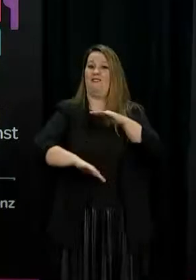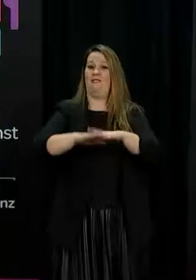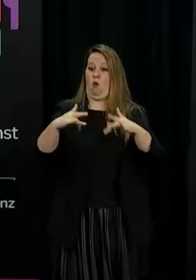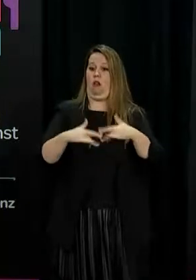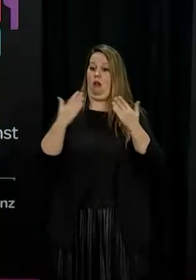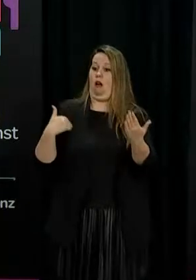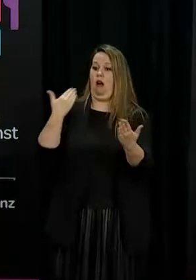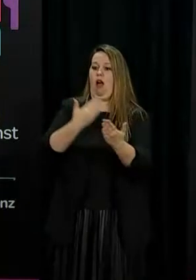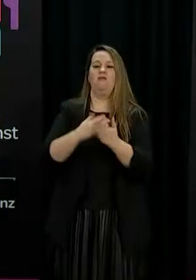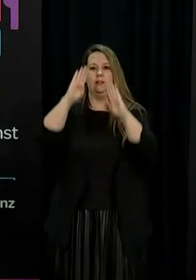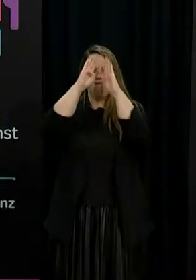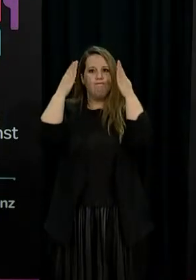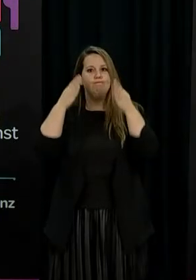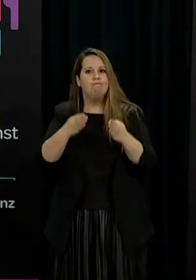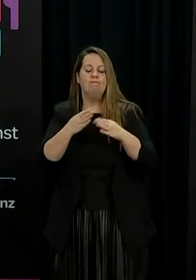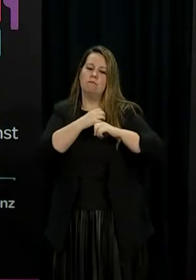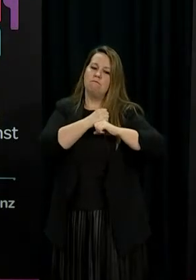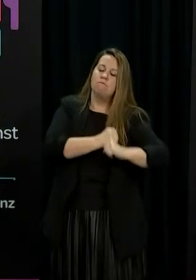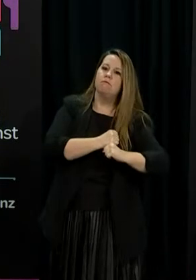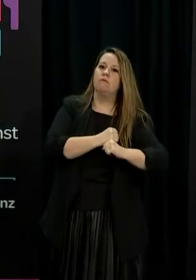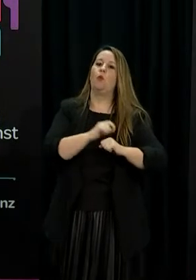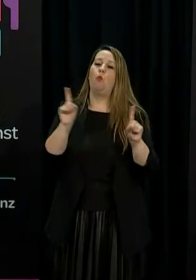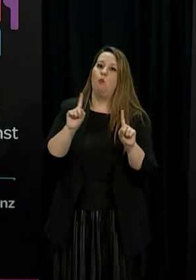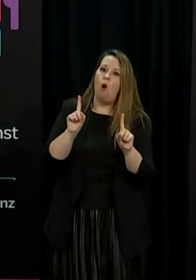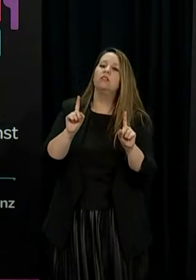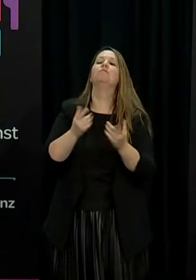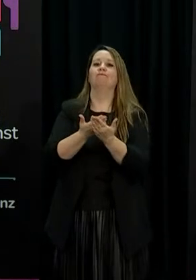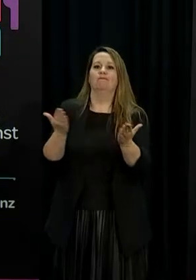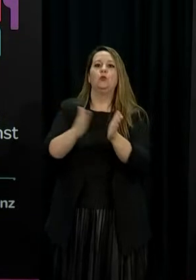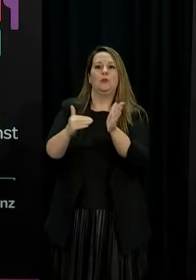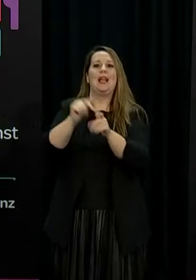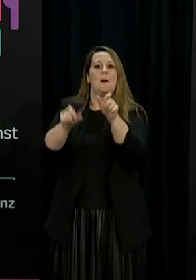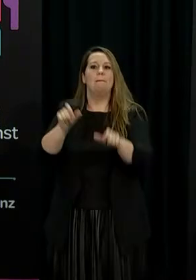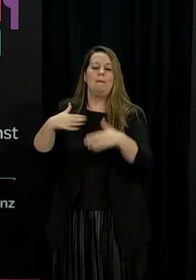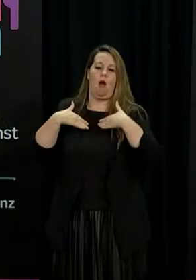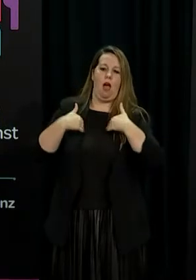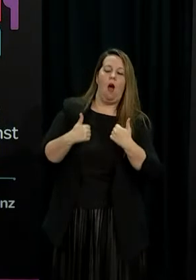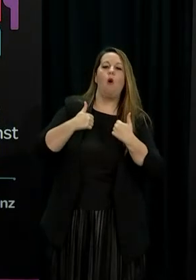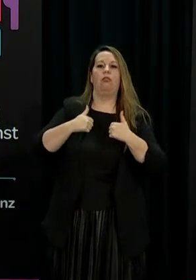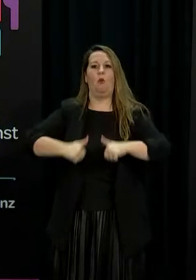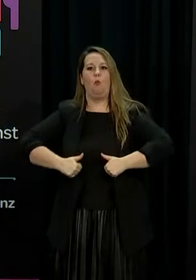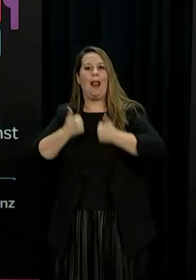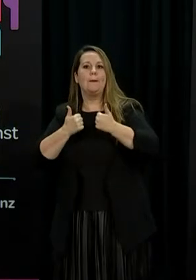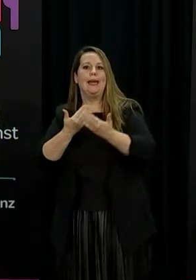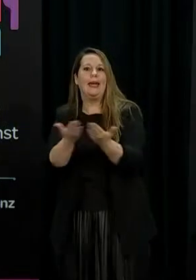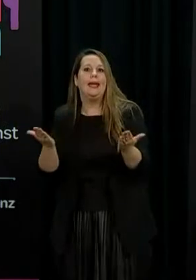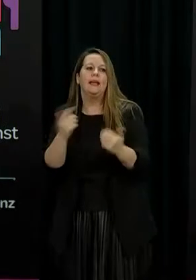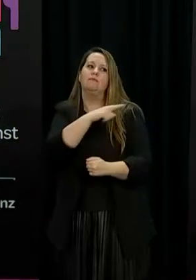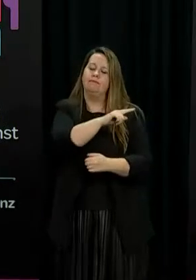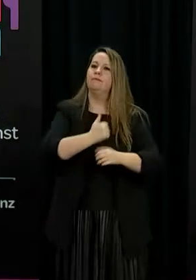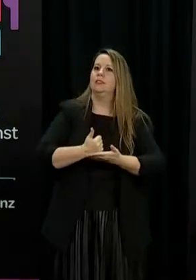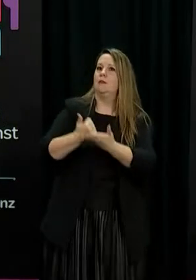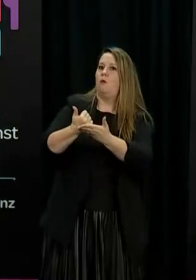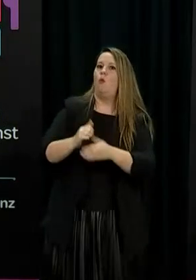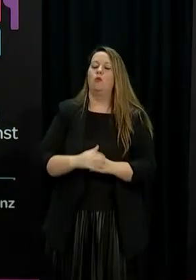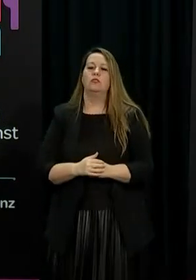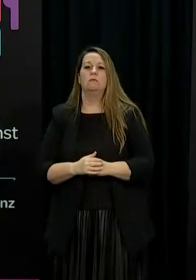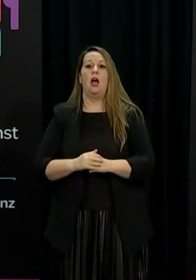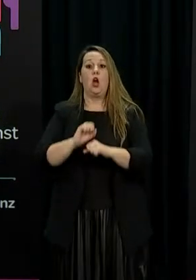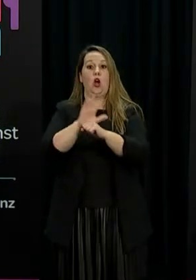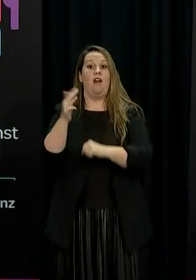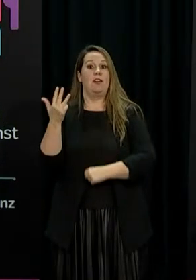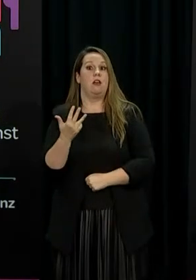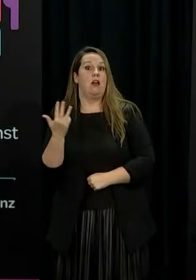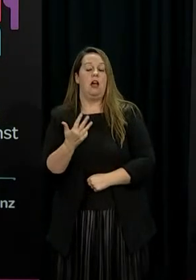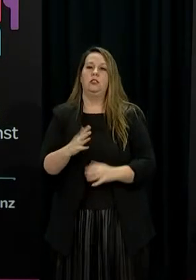of New Zealanders. But Covid-19 has been an enormous challenge that we have faced as a country, and Dr. Bloomfield's